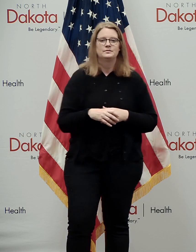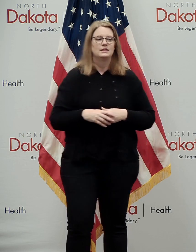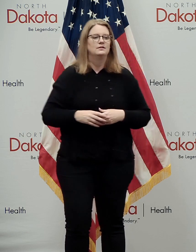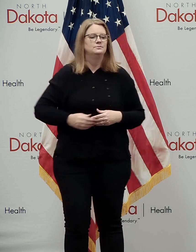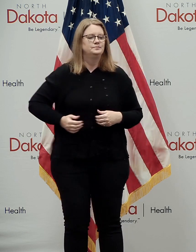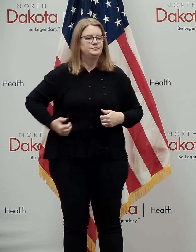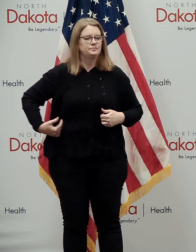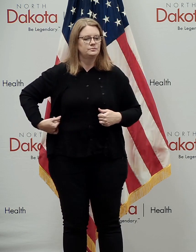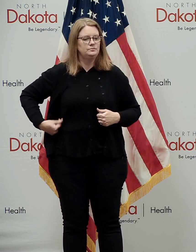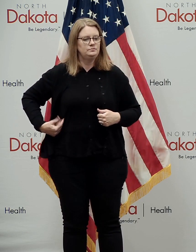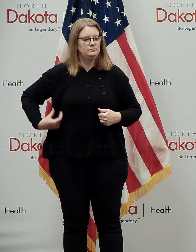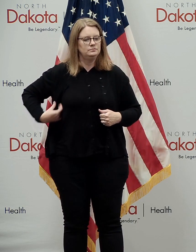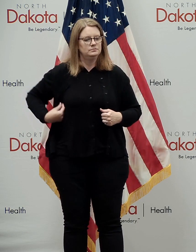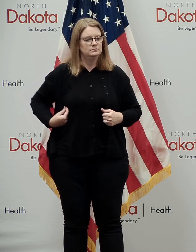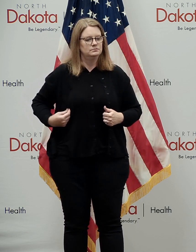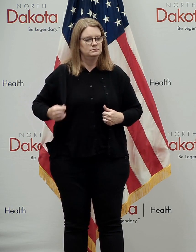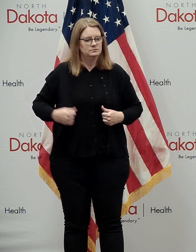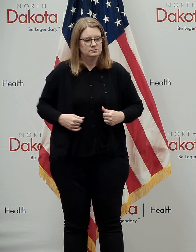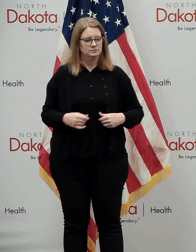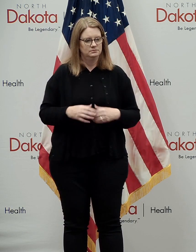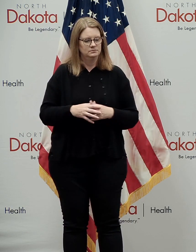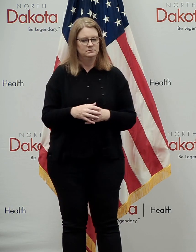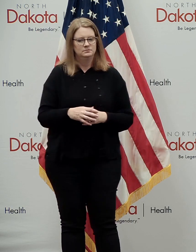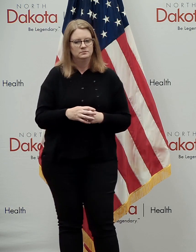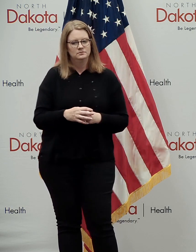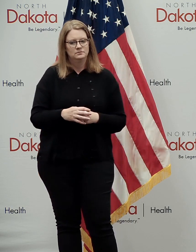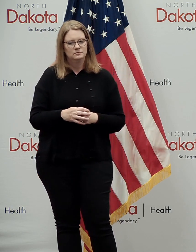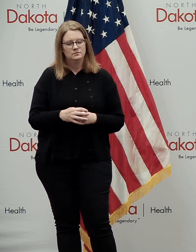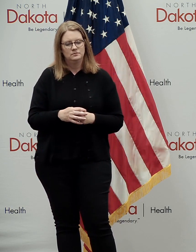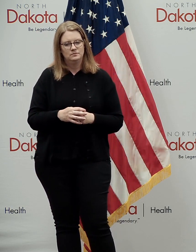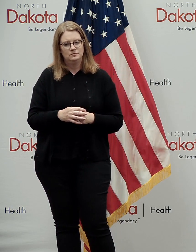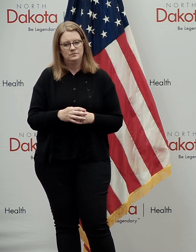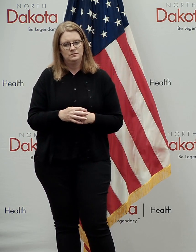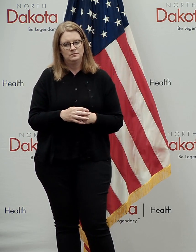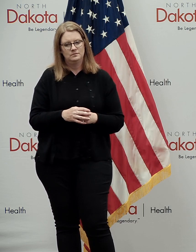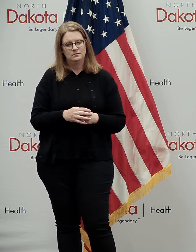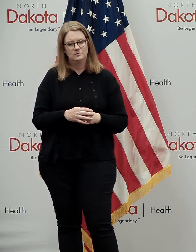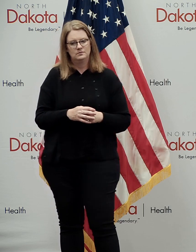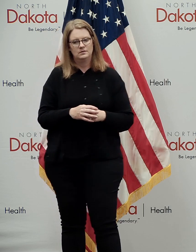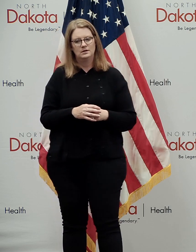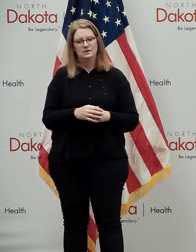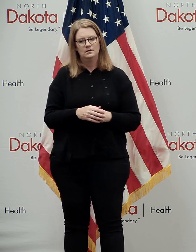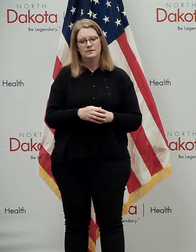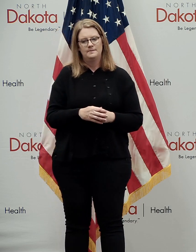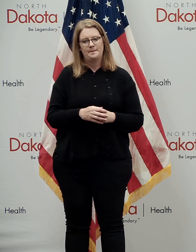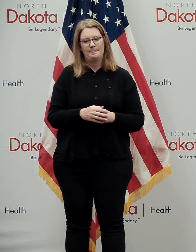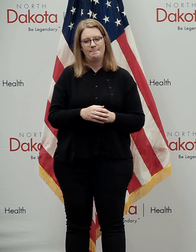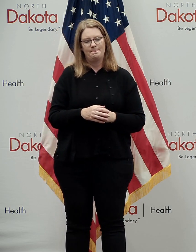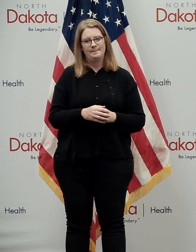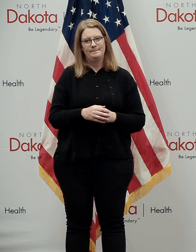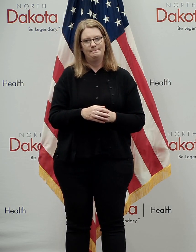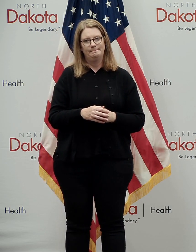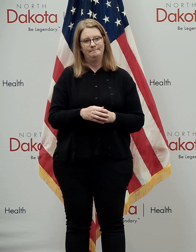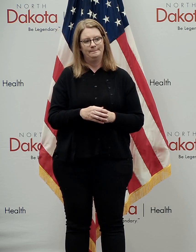When we take a look at the other activity over the last